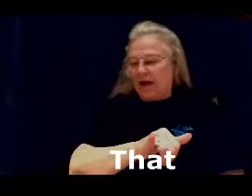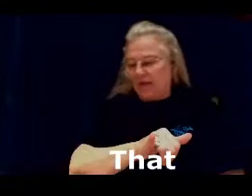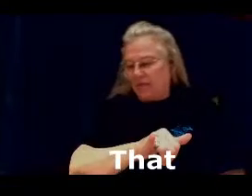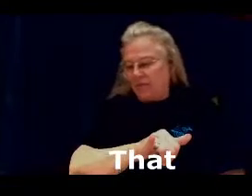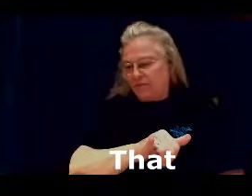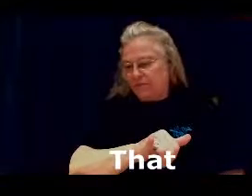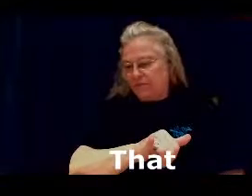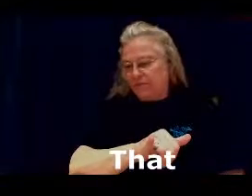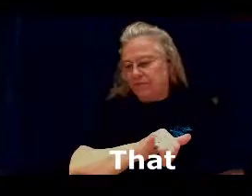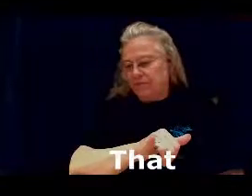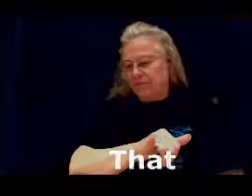That.